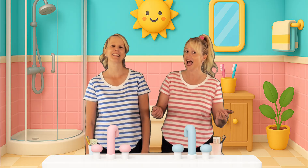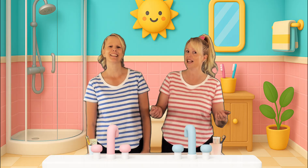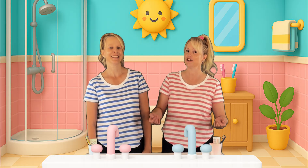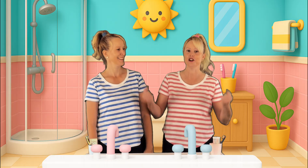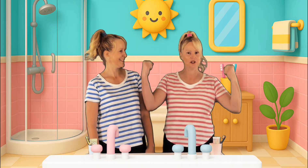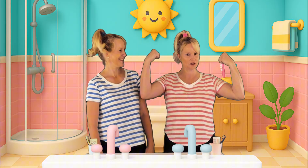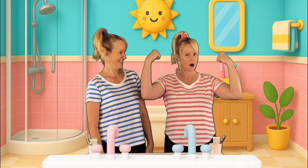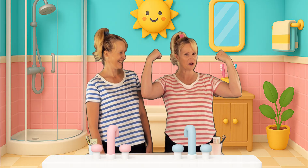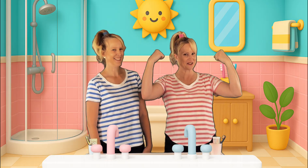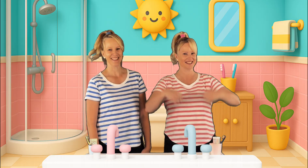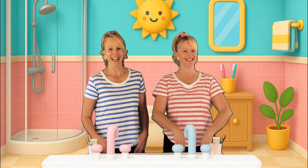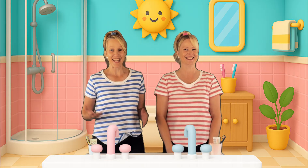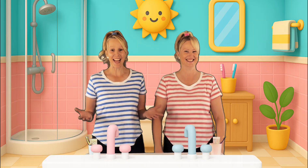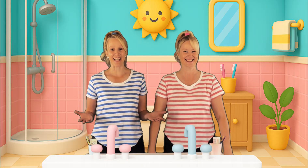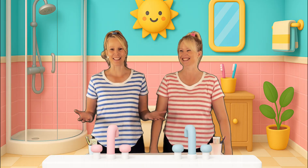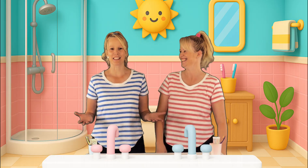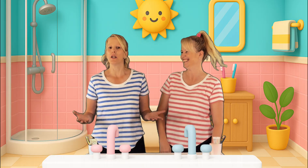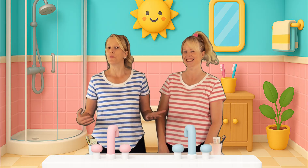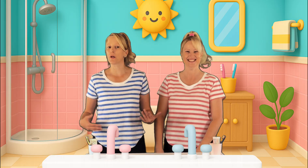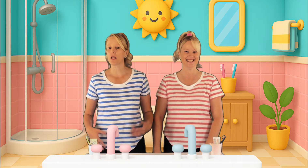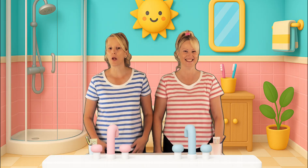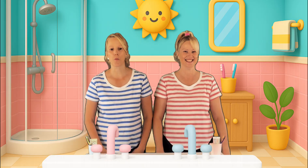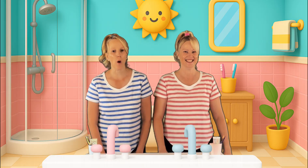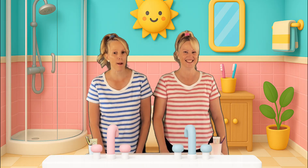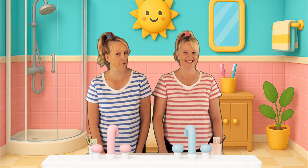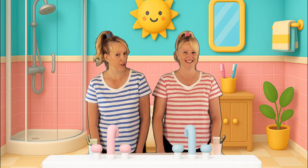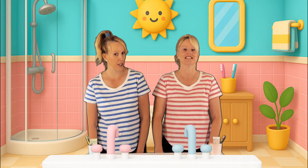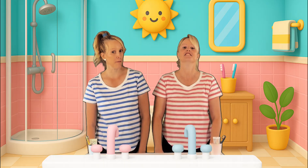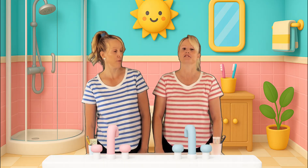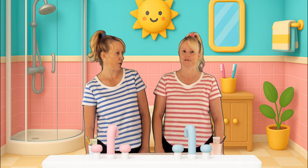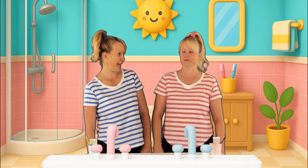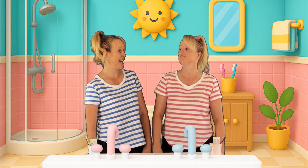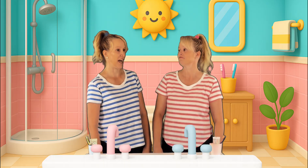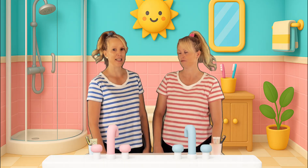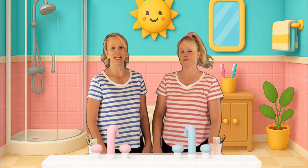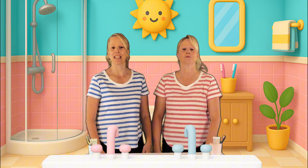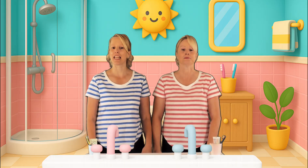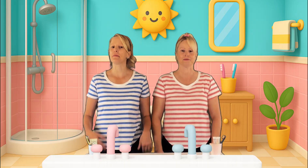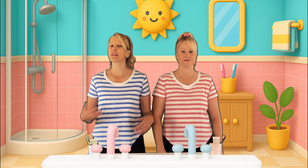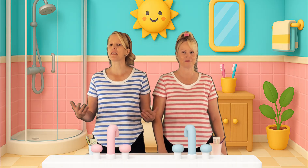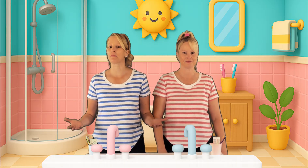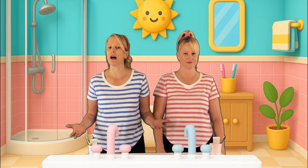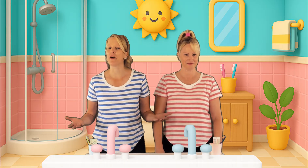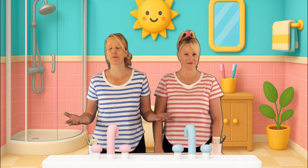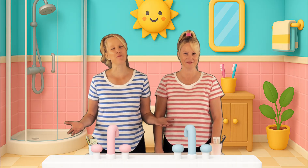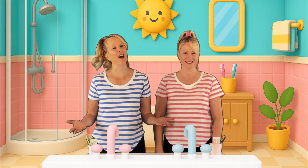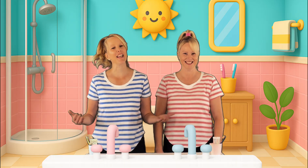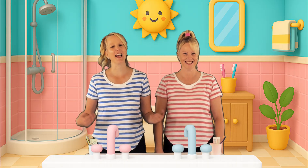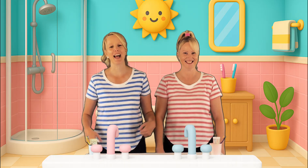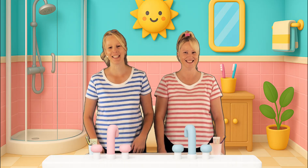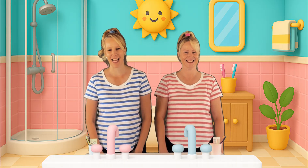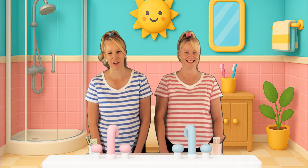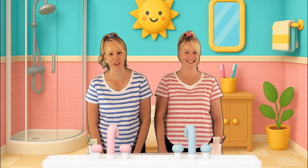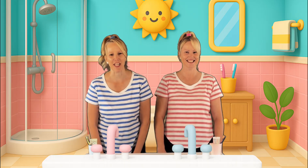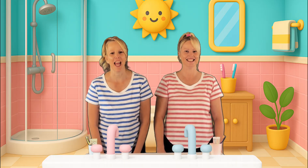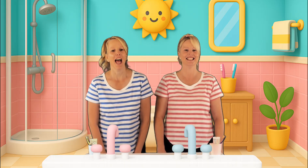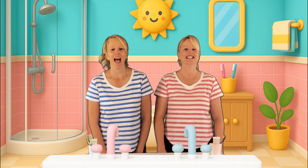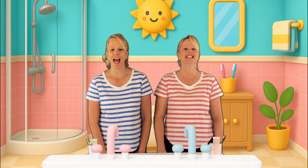and strong. Yes, we'll learn why brushing morning and night keeps our smiles bright and healthy,